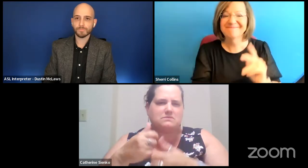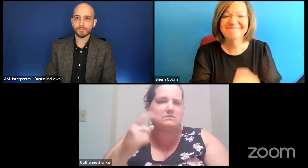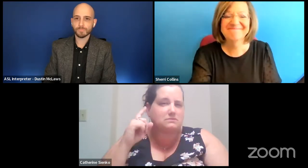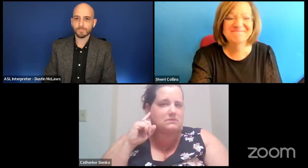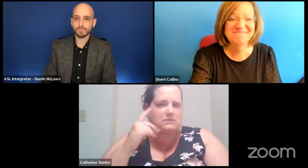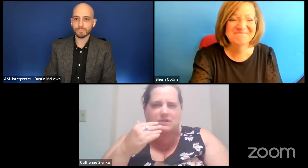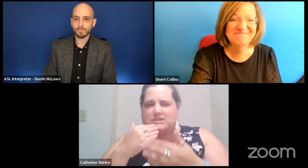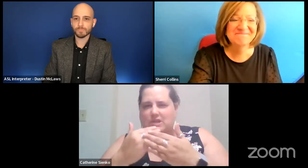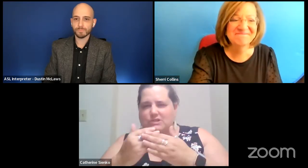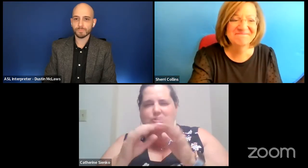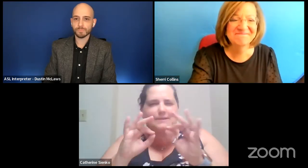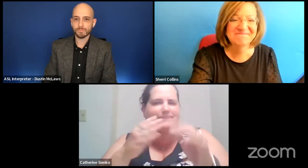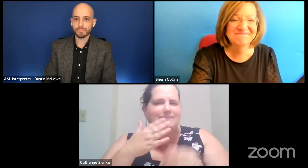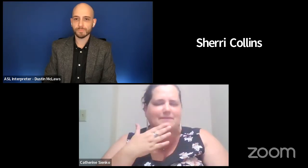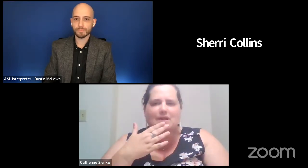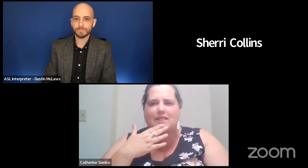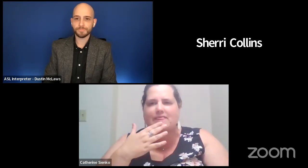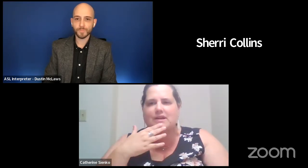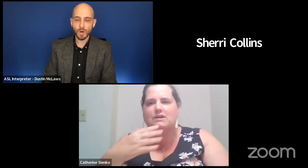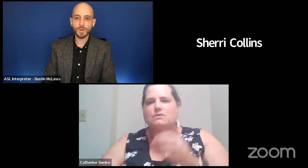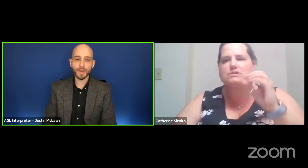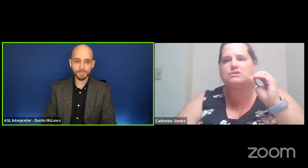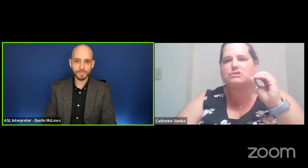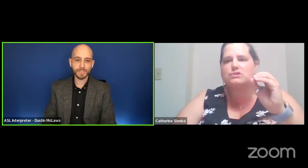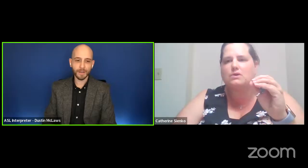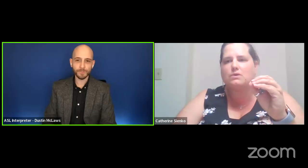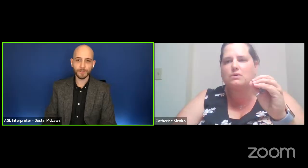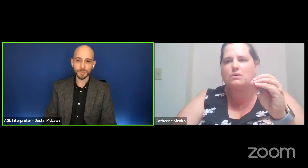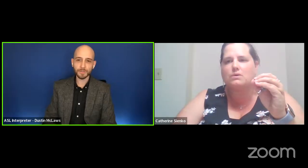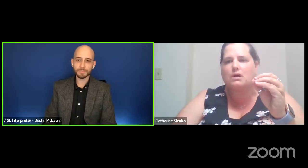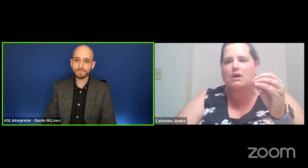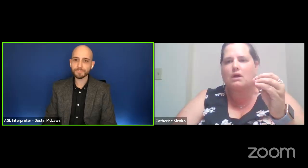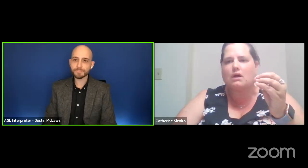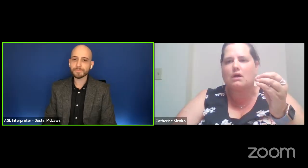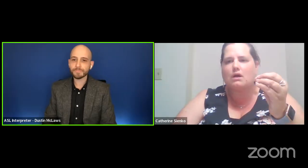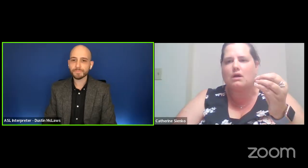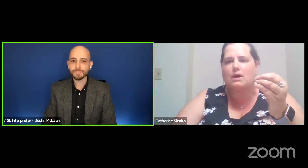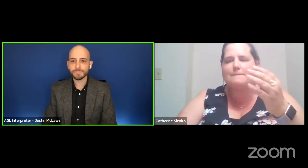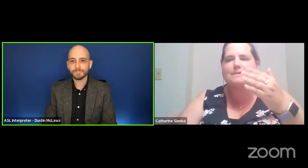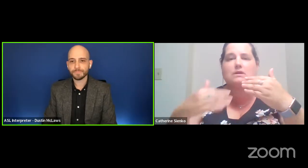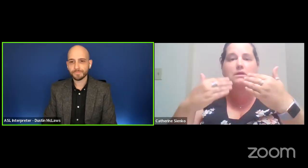let that person make their public comment. Okay, sounds good.